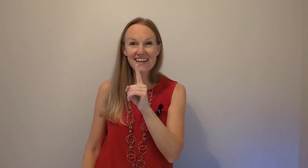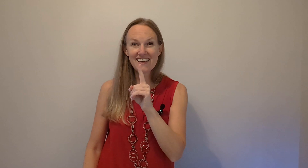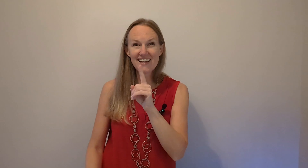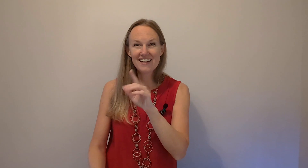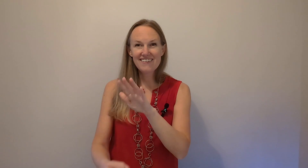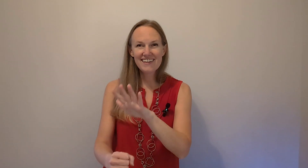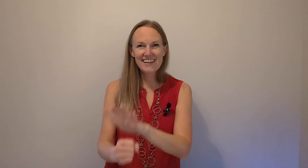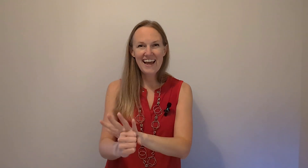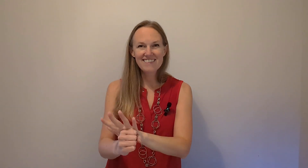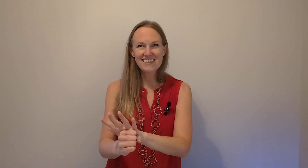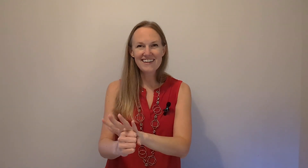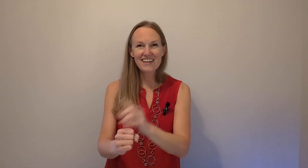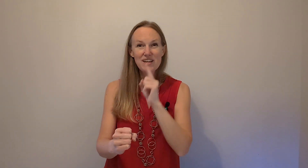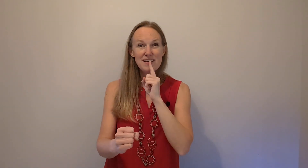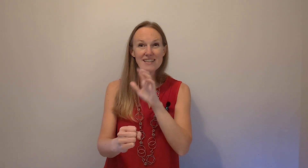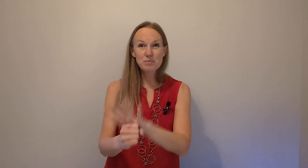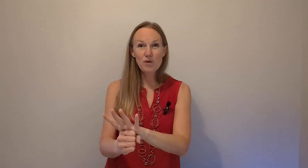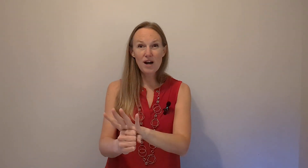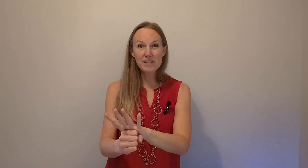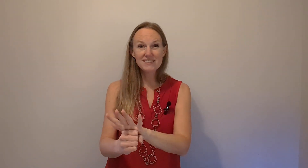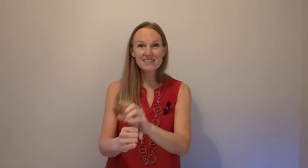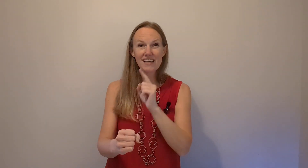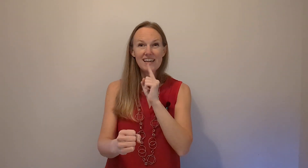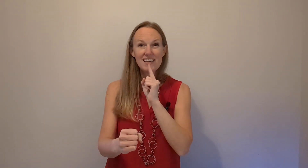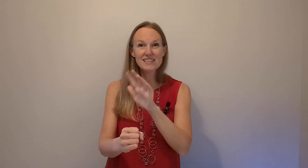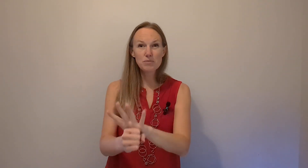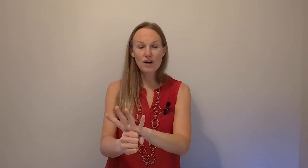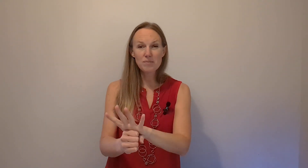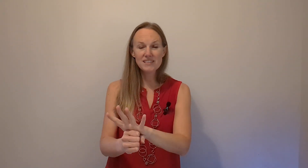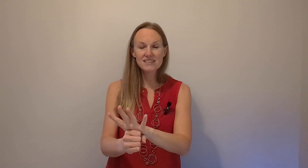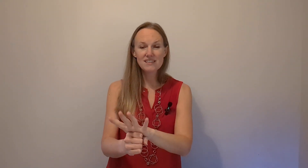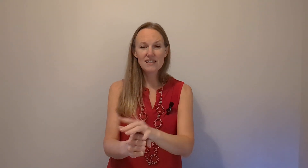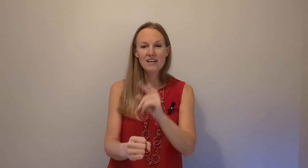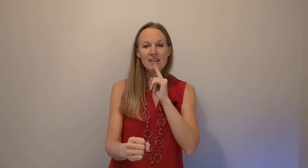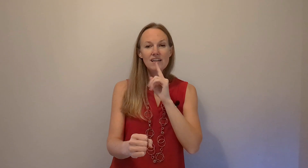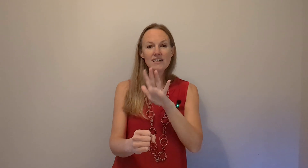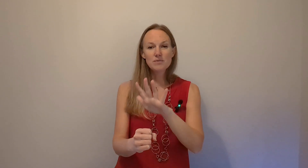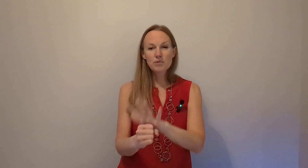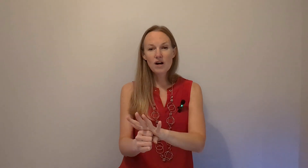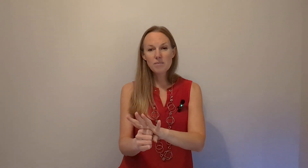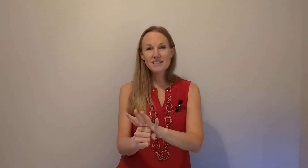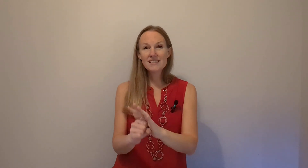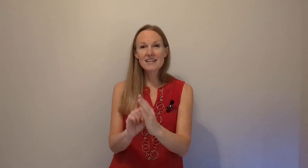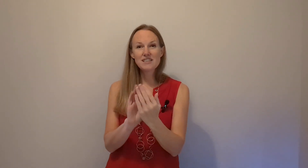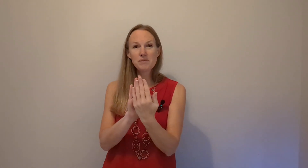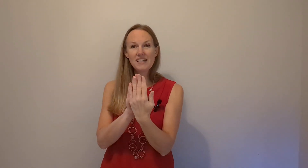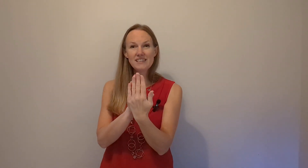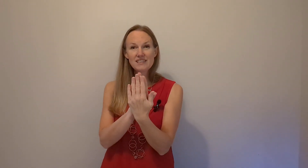it and you can count on it. His promise. Okay, his promise. His promise, and then his peace,